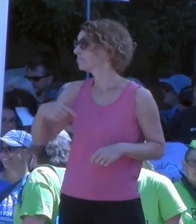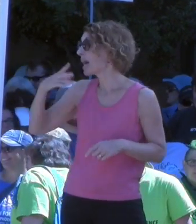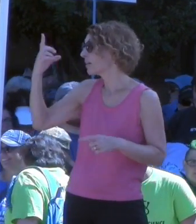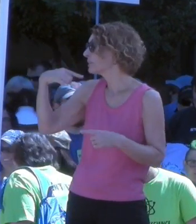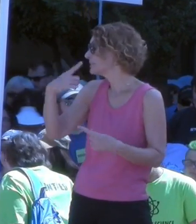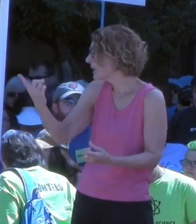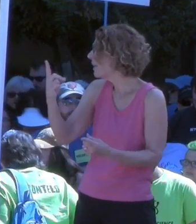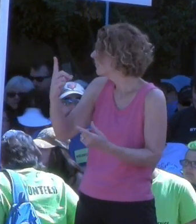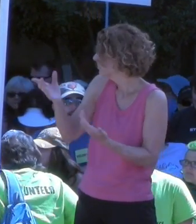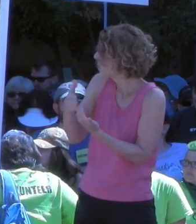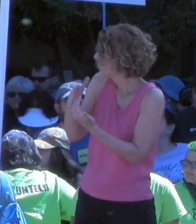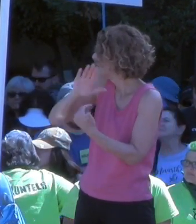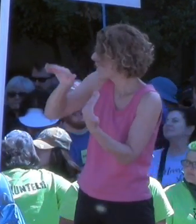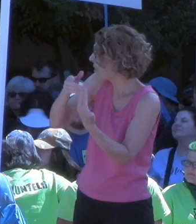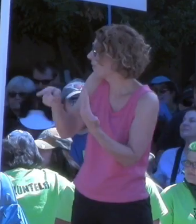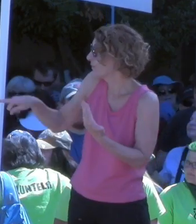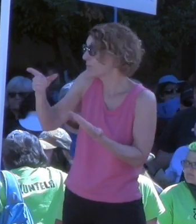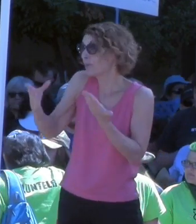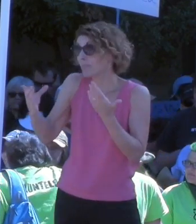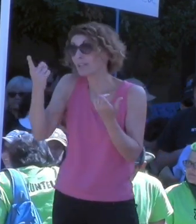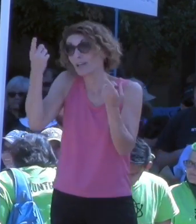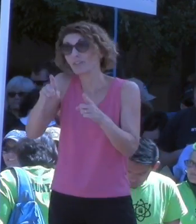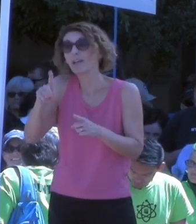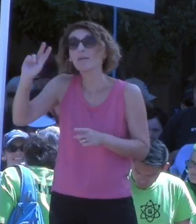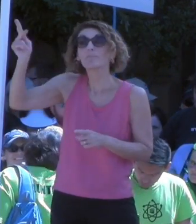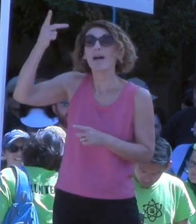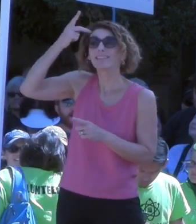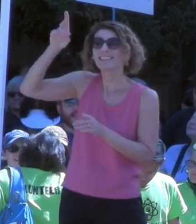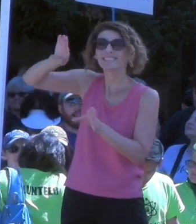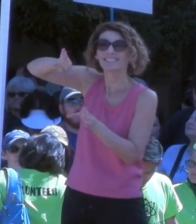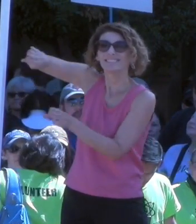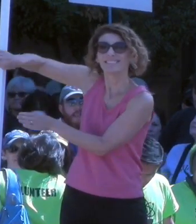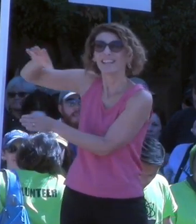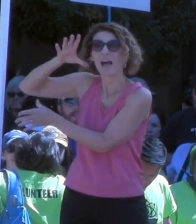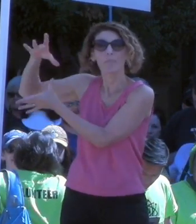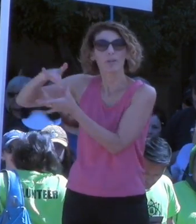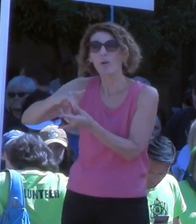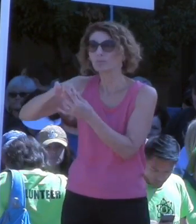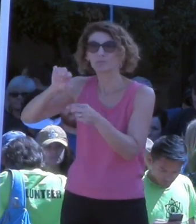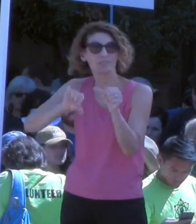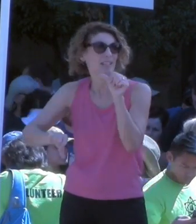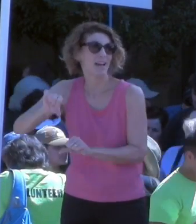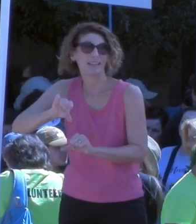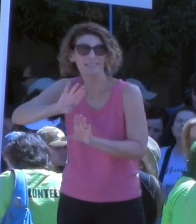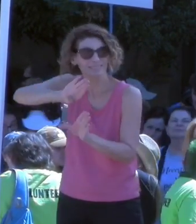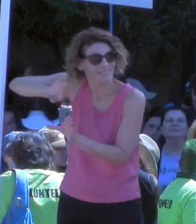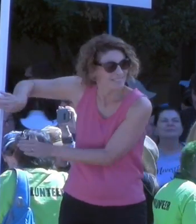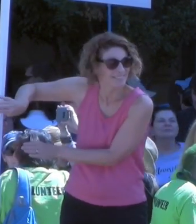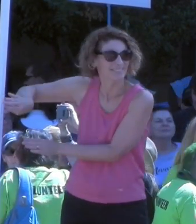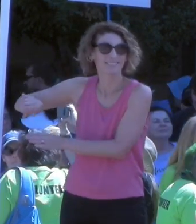all of you would probably agree, politics don't belong in science.